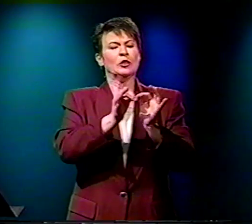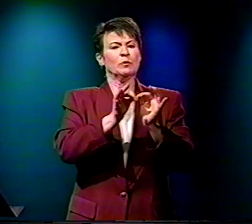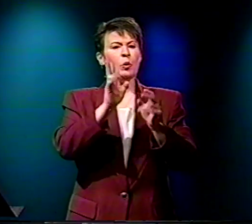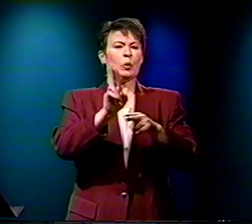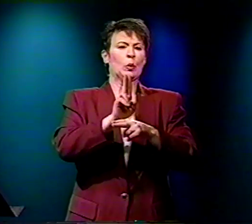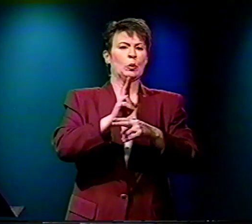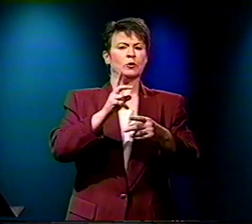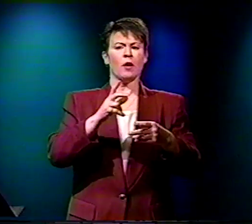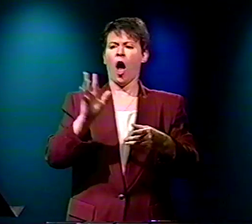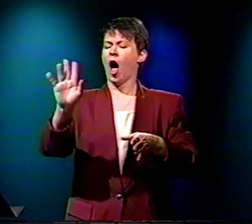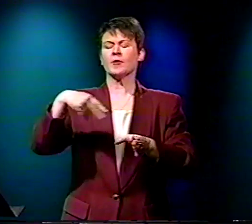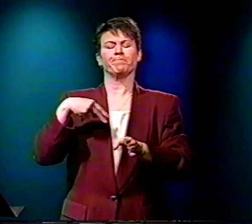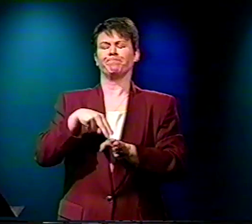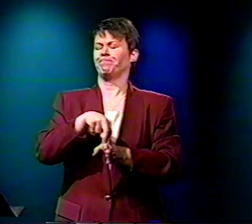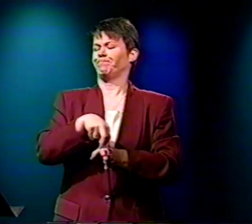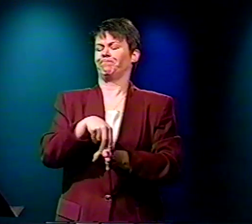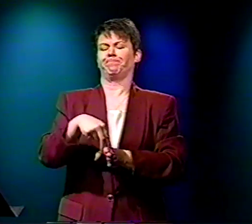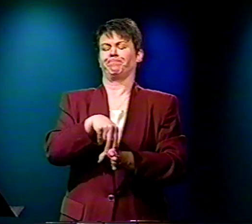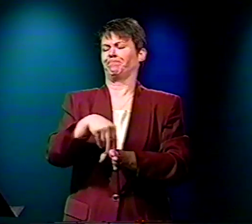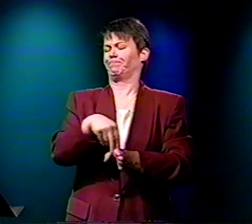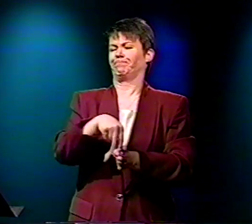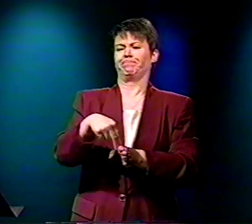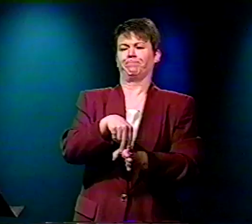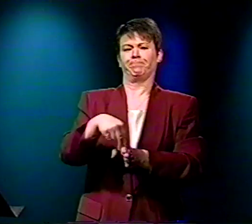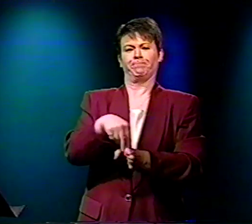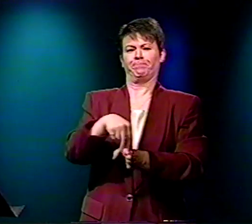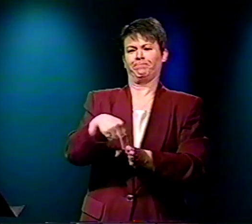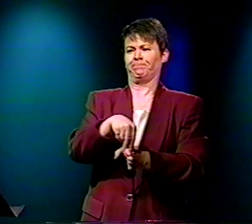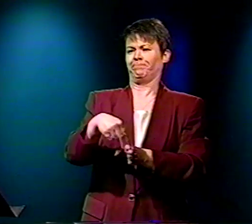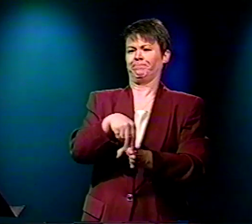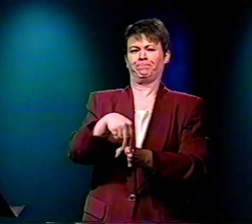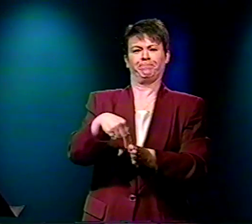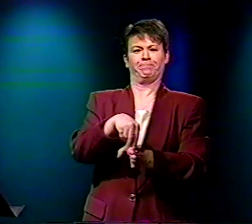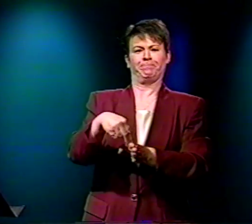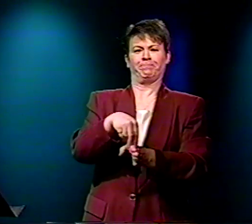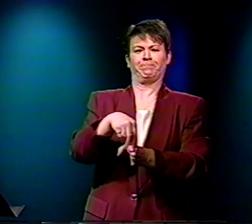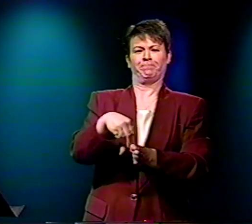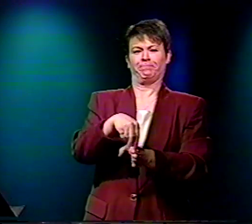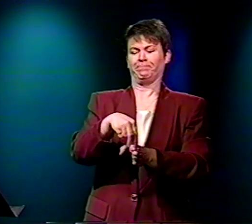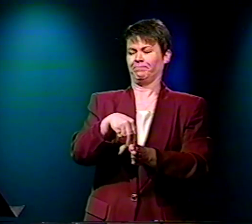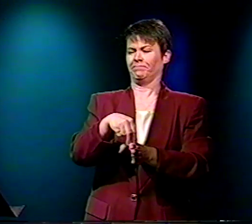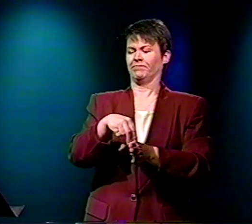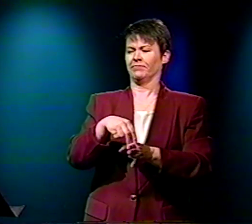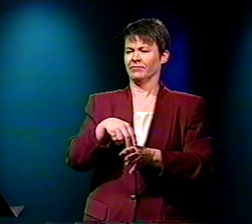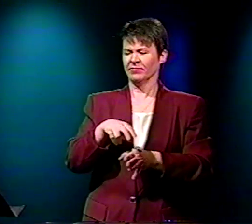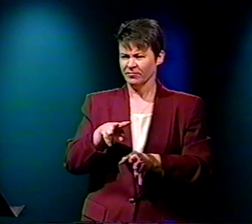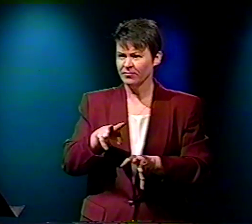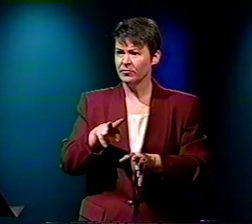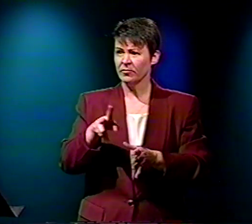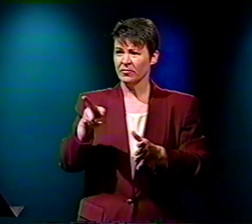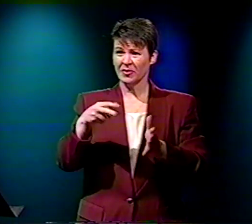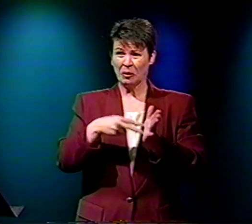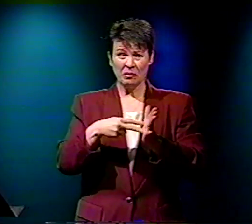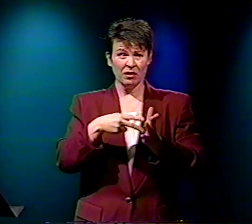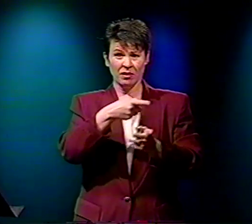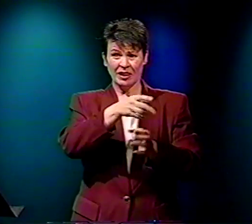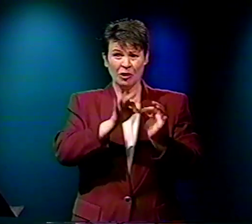really confused because interpreters will often use signs that might reflect, say, indecisiveness.